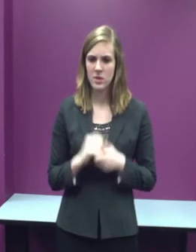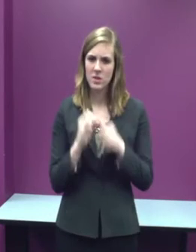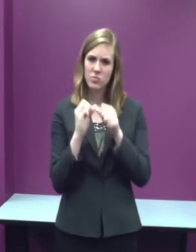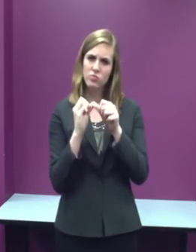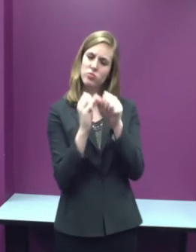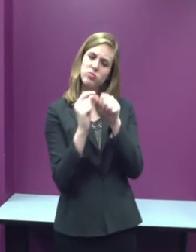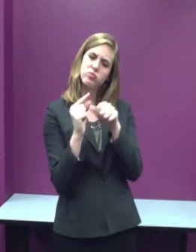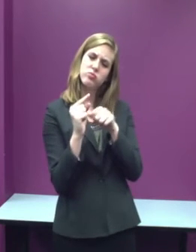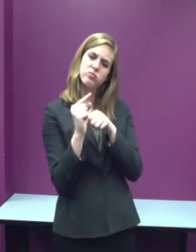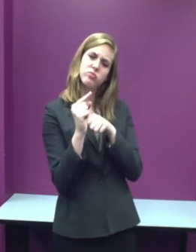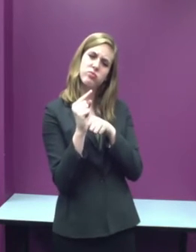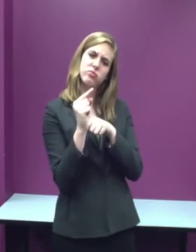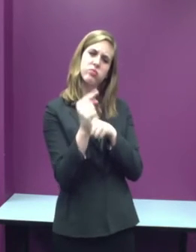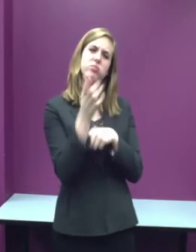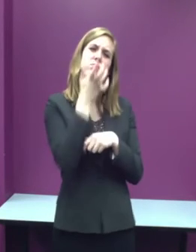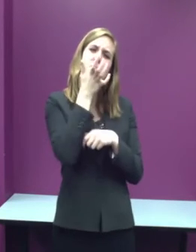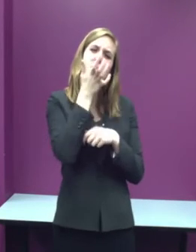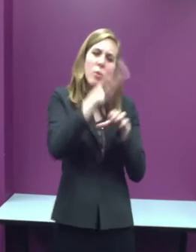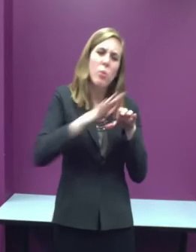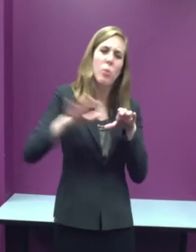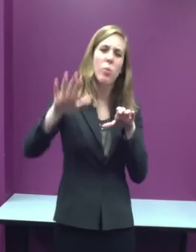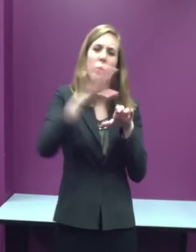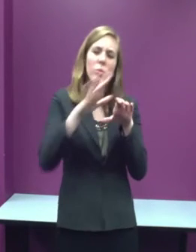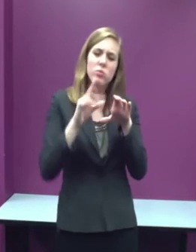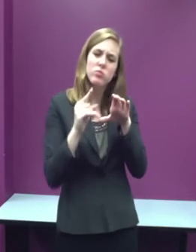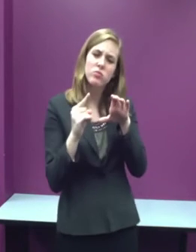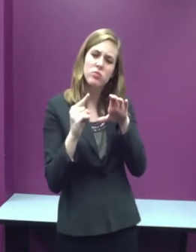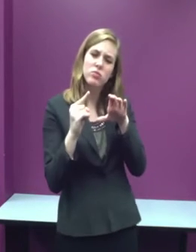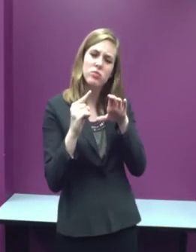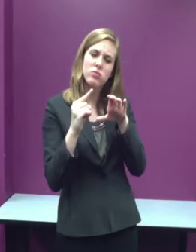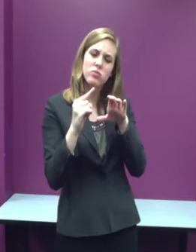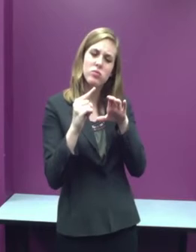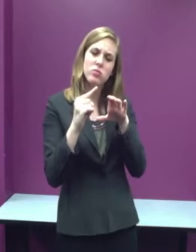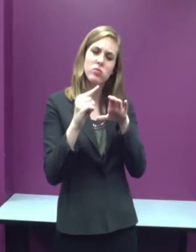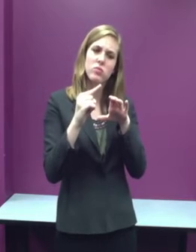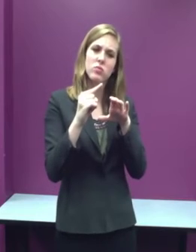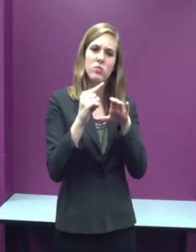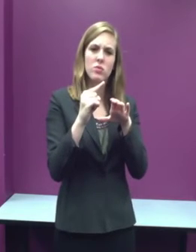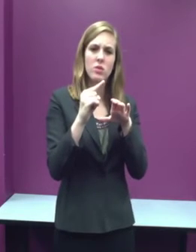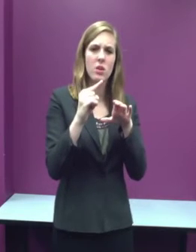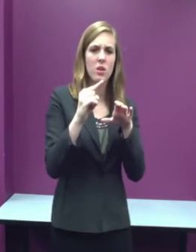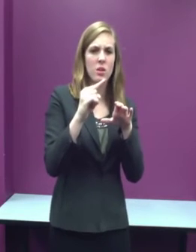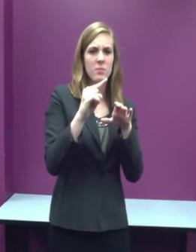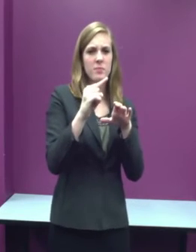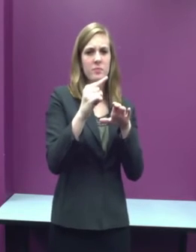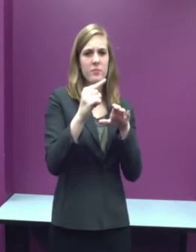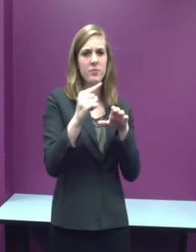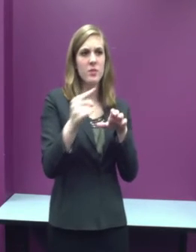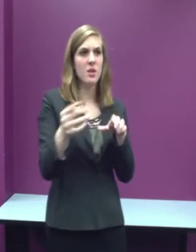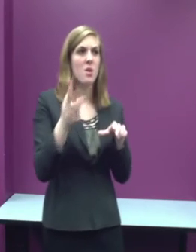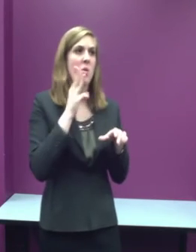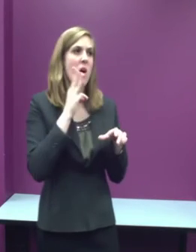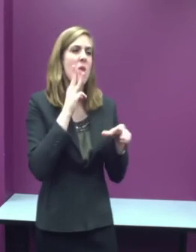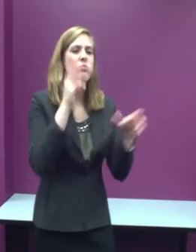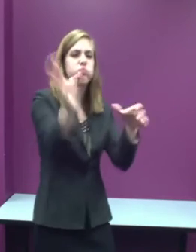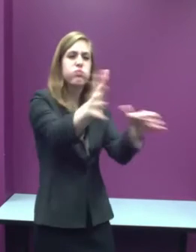The immense river waters one of the fairest portions of the globe, nor do I believe that there is in this universe a